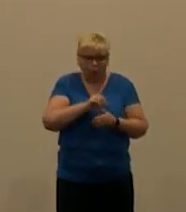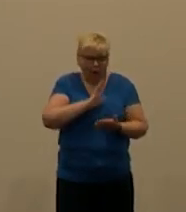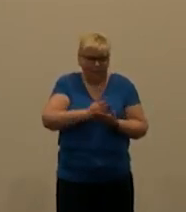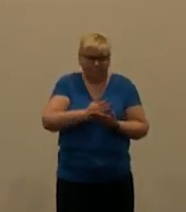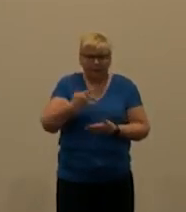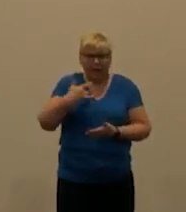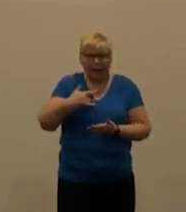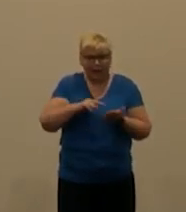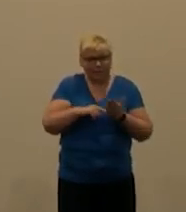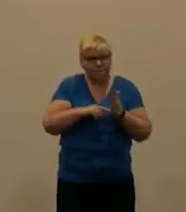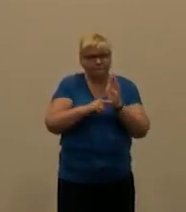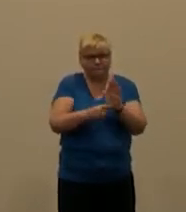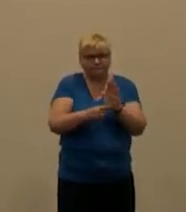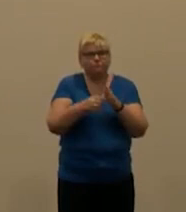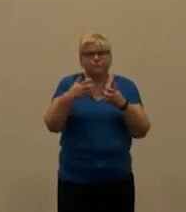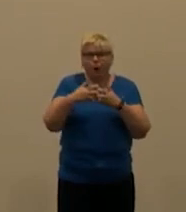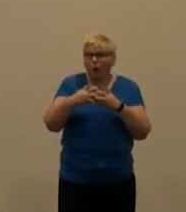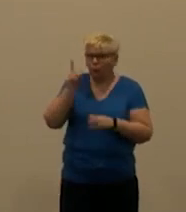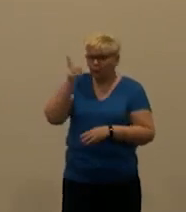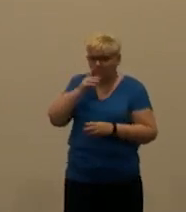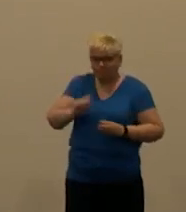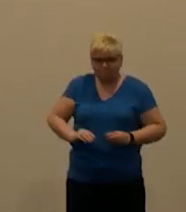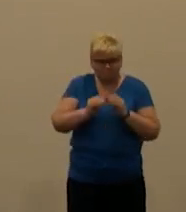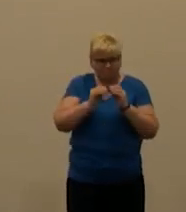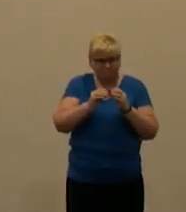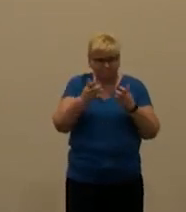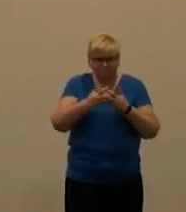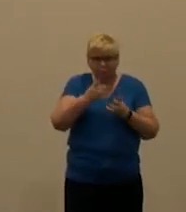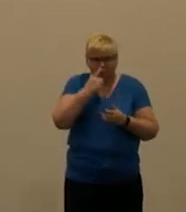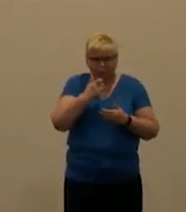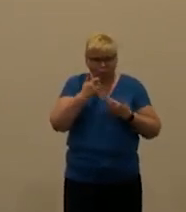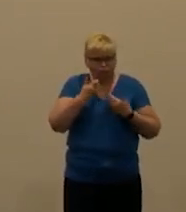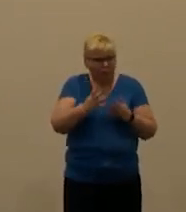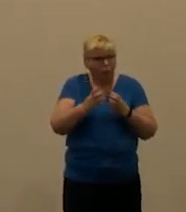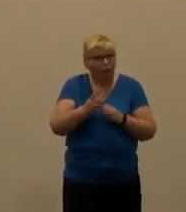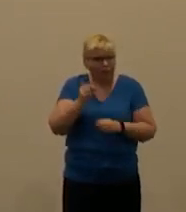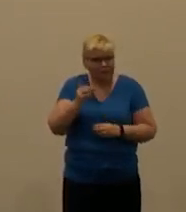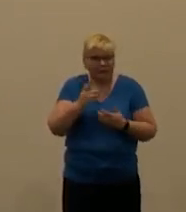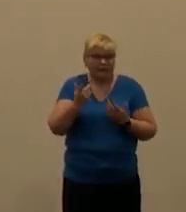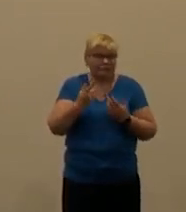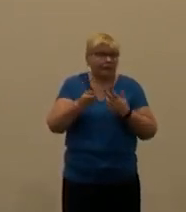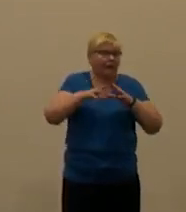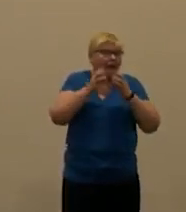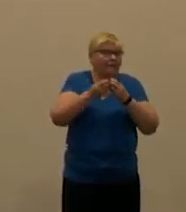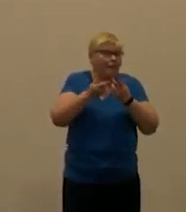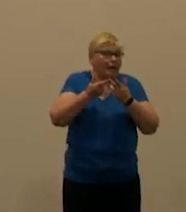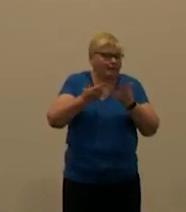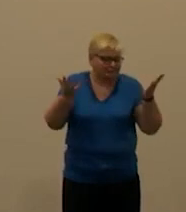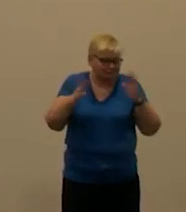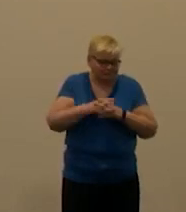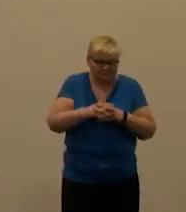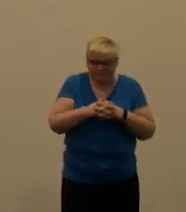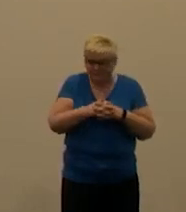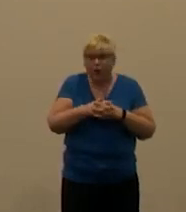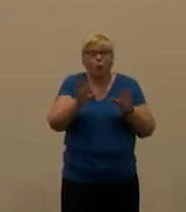demo, how Virtual WAN performs, how you can work with Virtual WAN, and anything else. Okay.